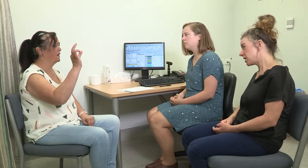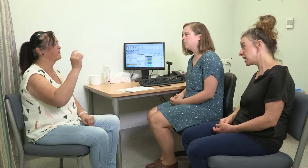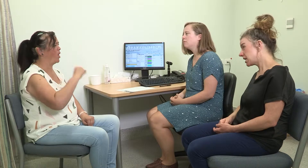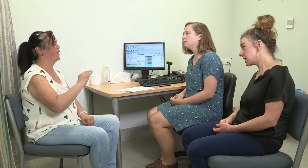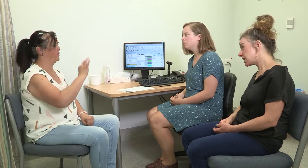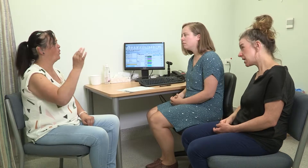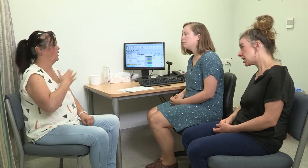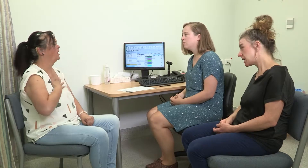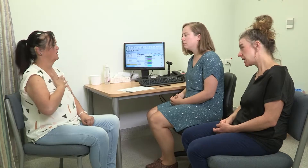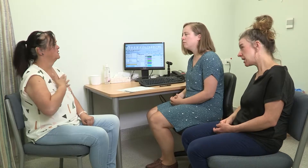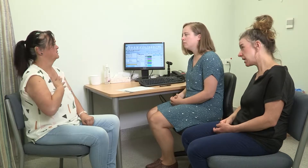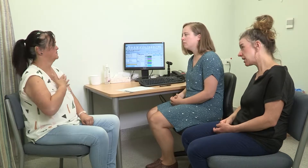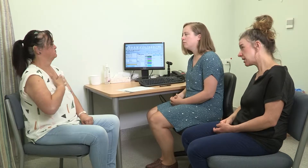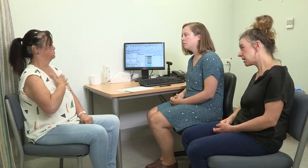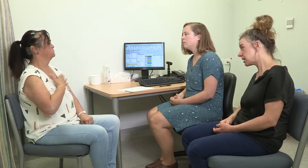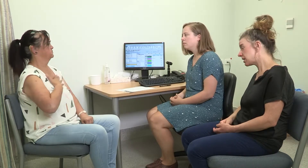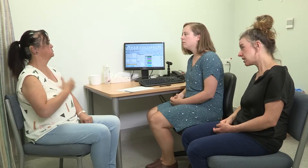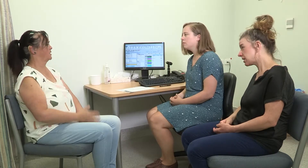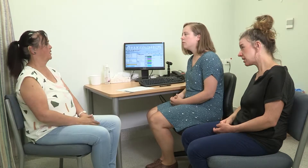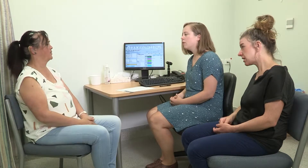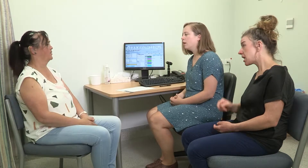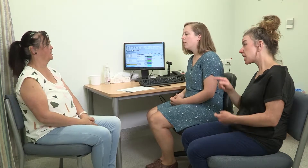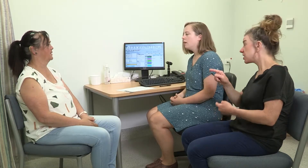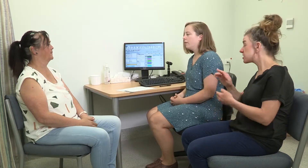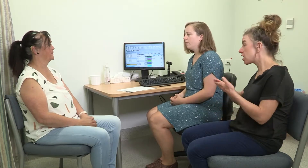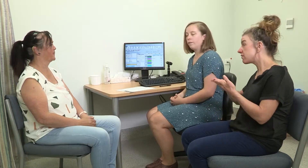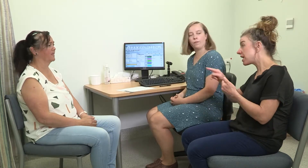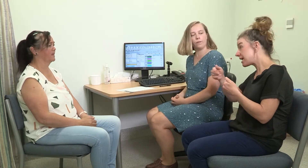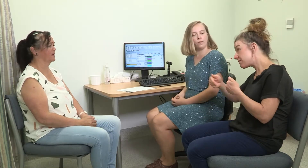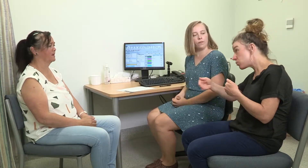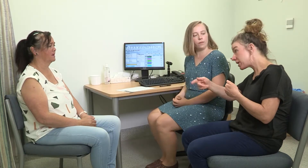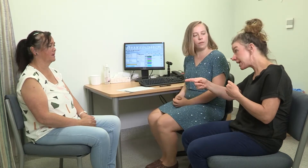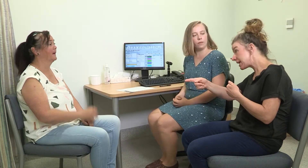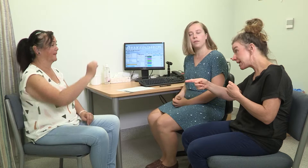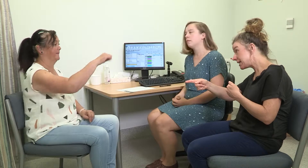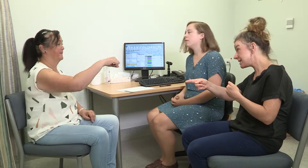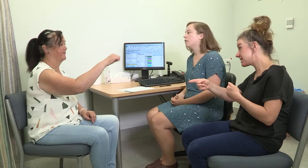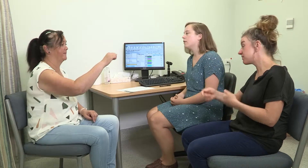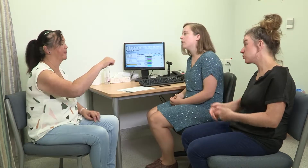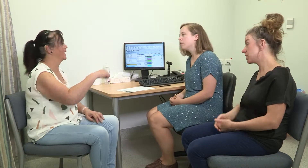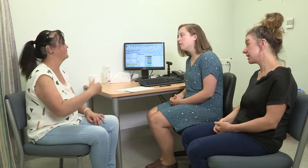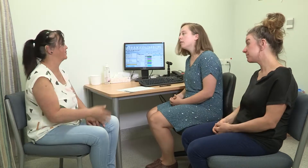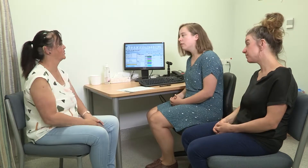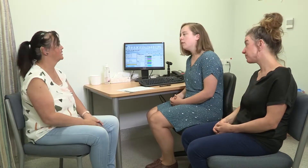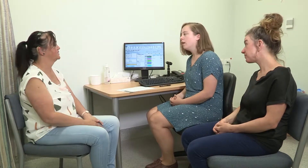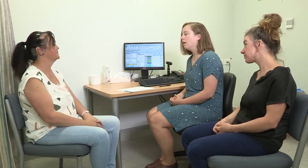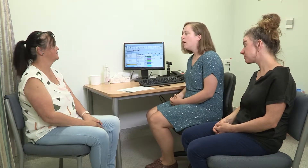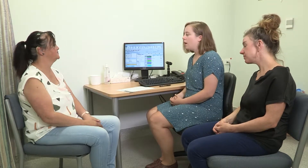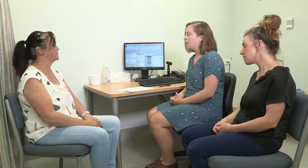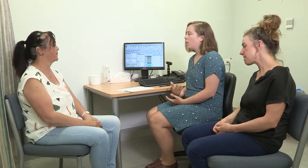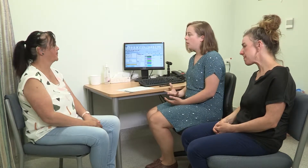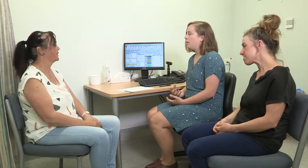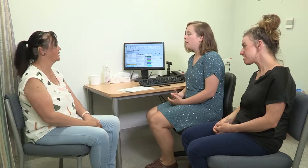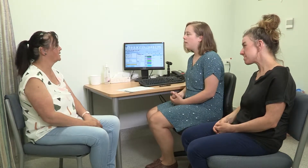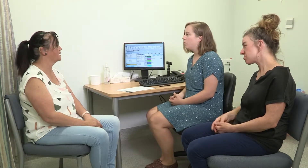Every morning? Yeah. Okay. Can I just clarify? Every morning? Yes, every morning. Yeah.